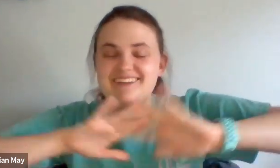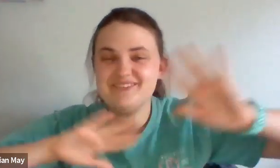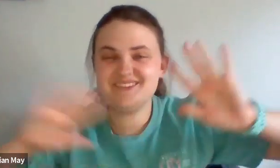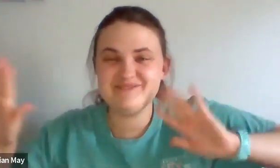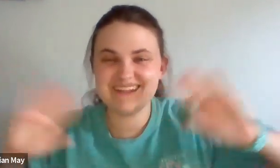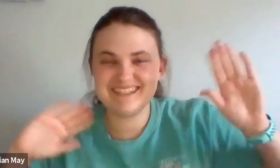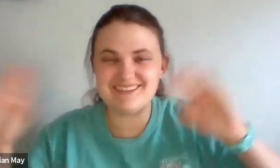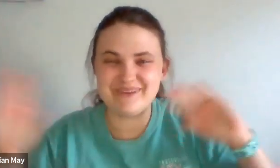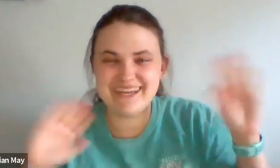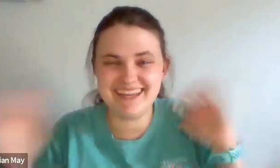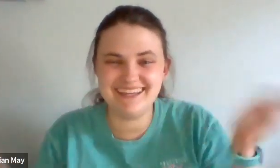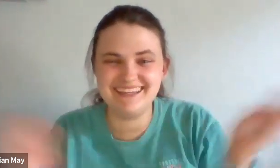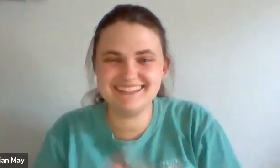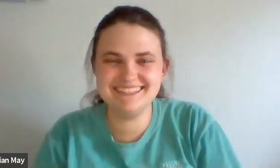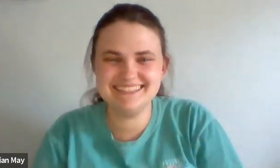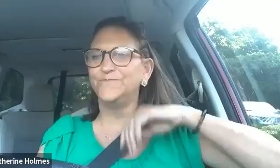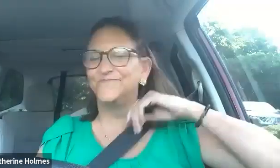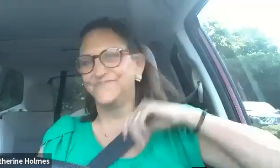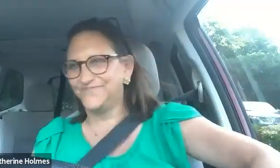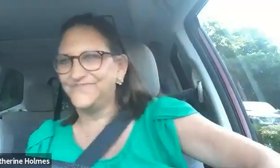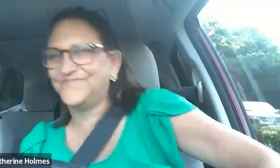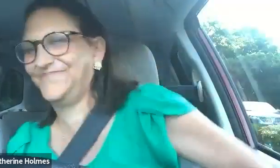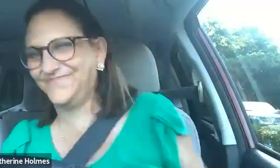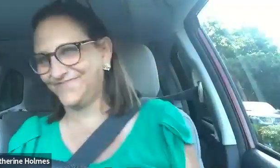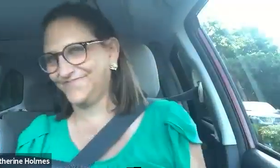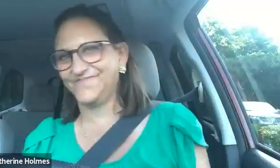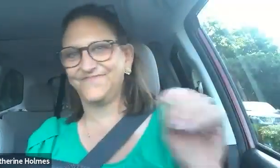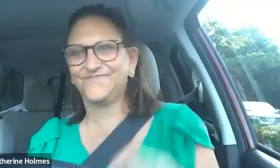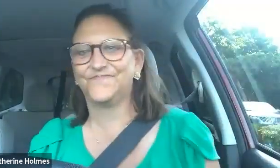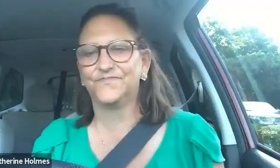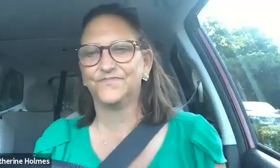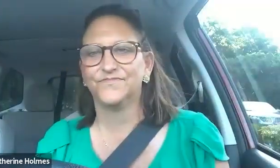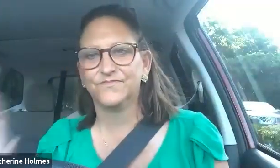have a good rest of y'all's week. Bye.